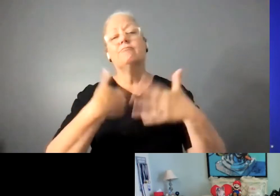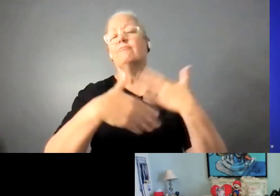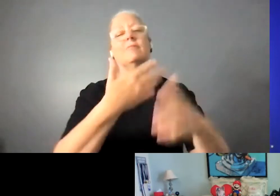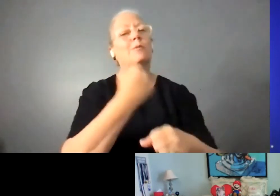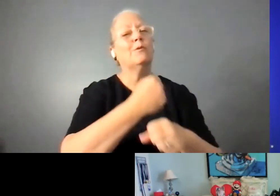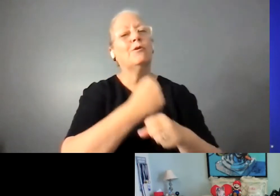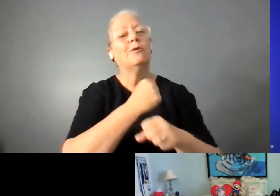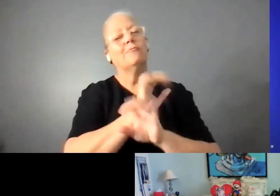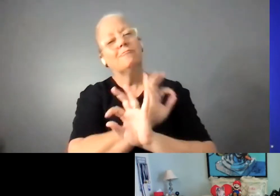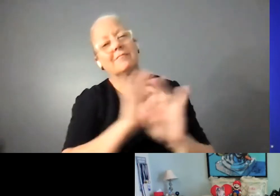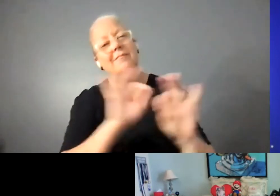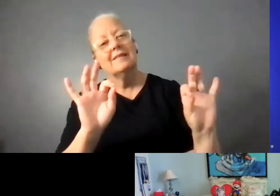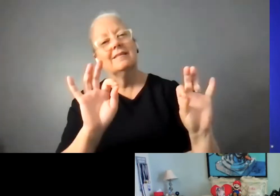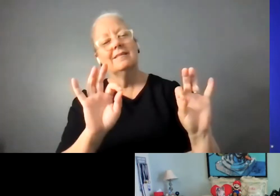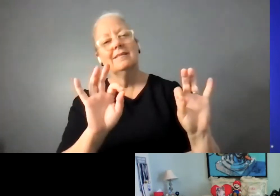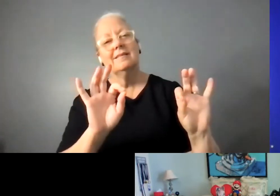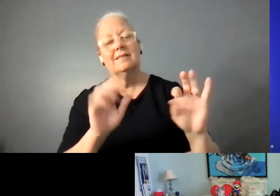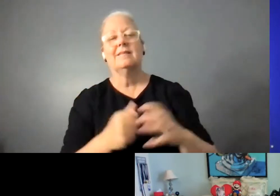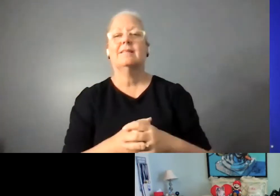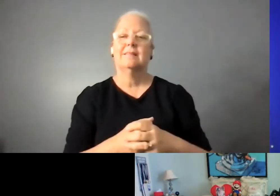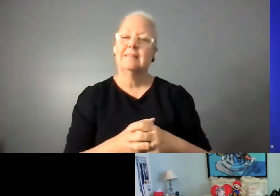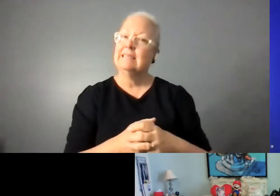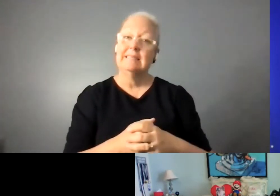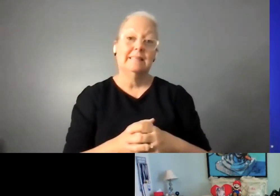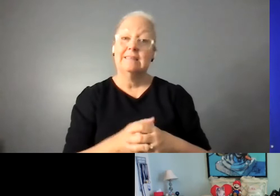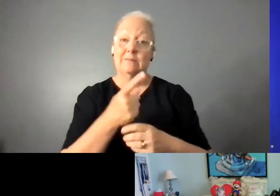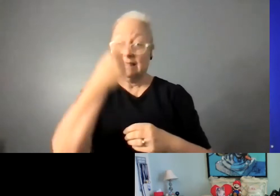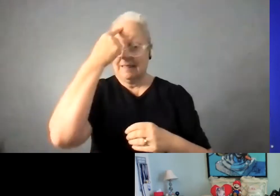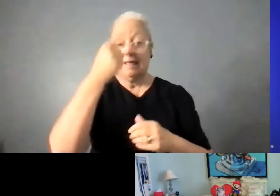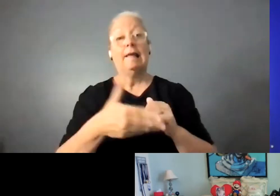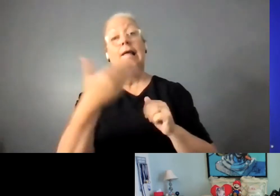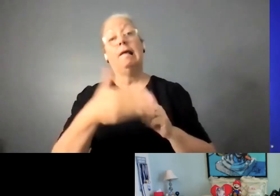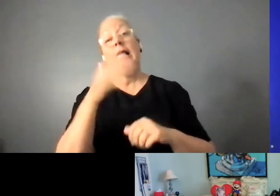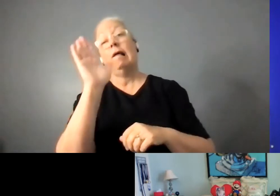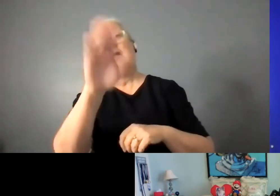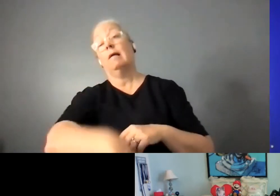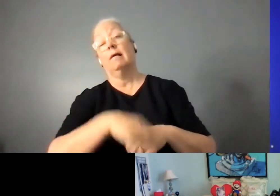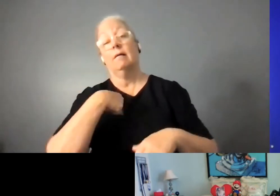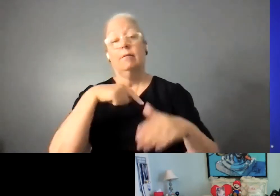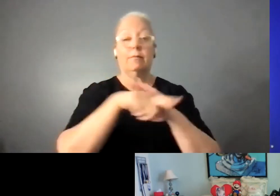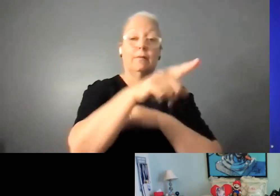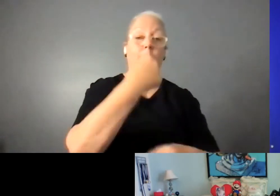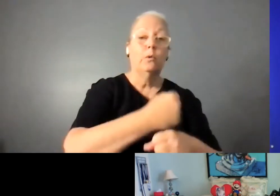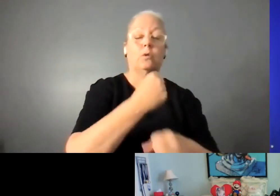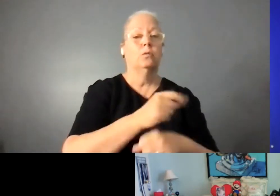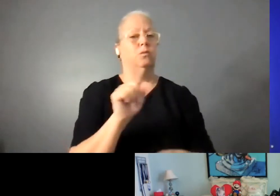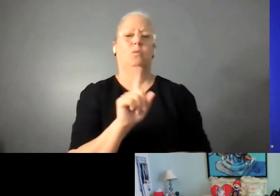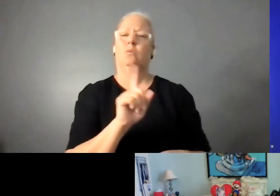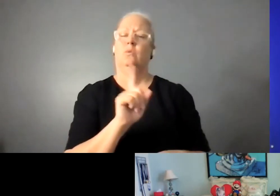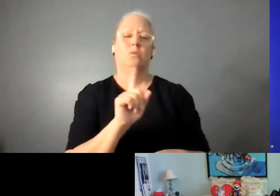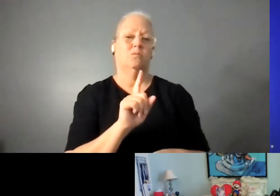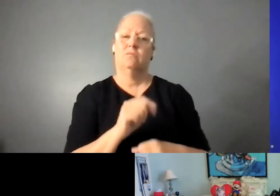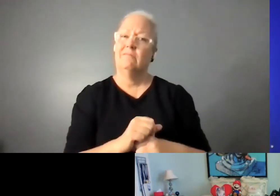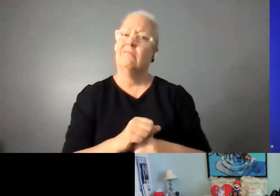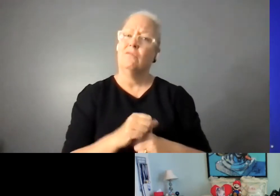environment, but it's not easy because as people with disability, we don't have access to them. And in my case, if I don't have